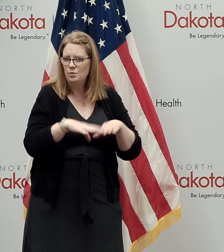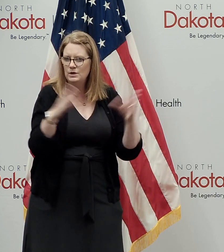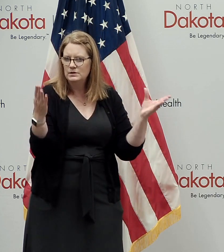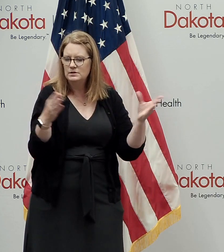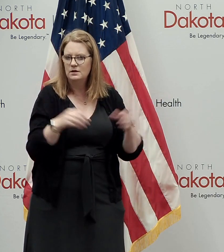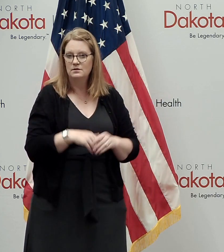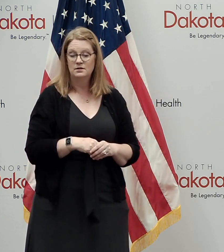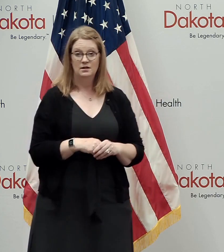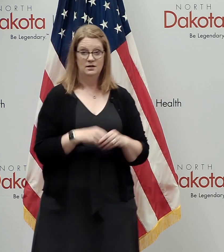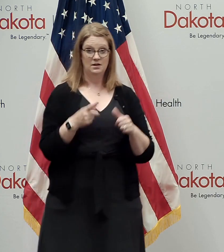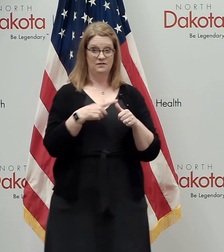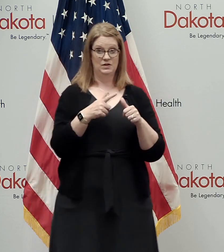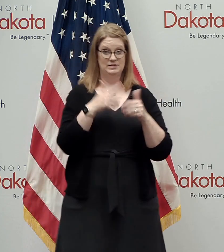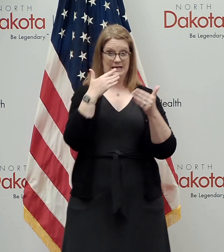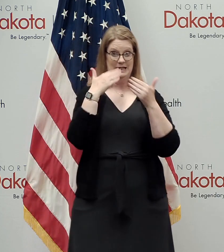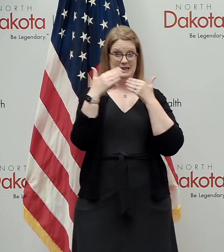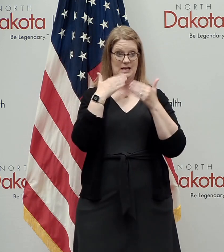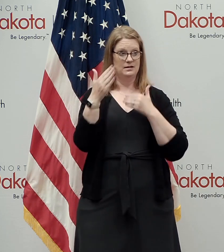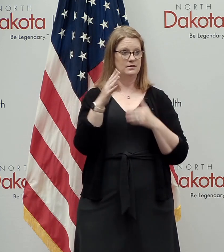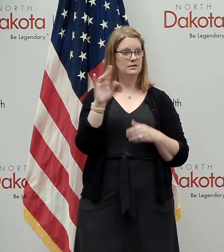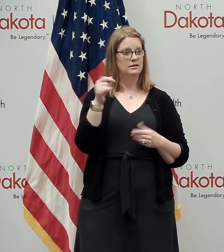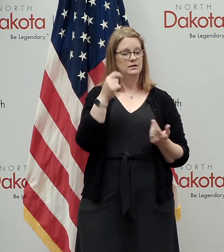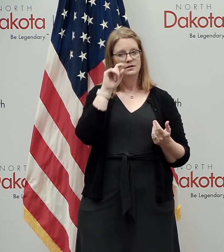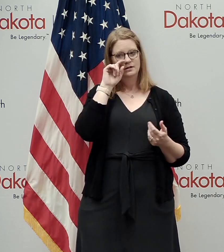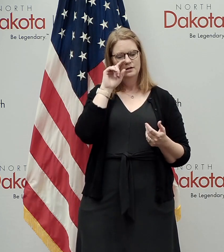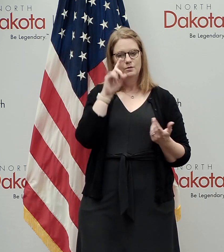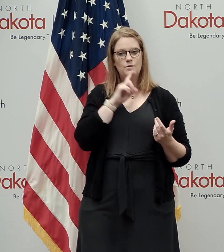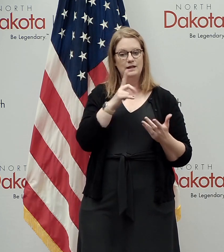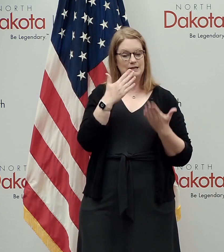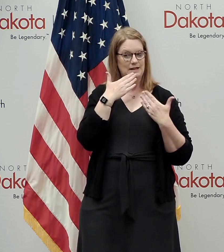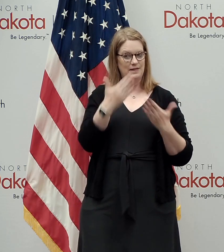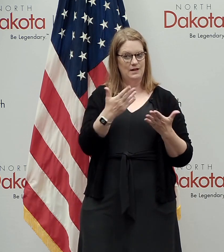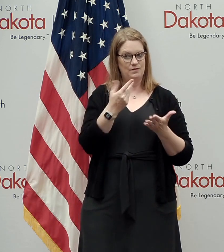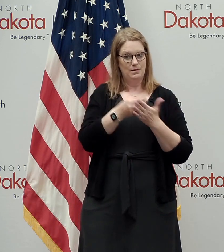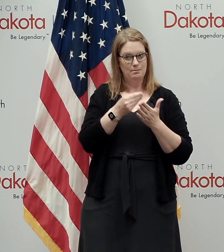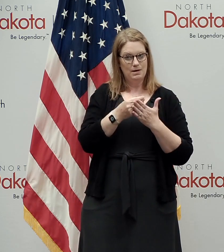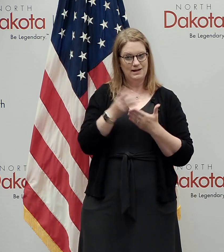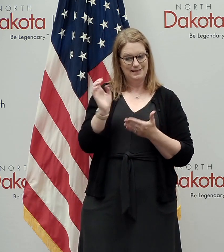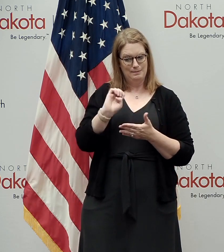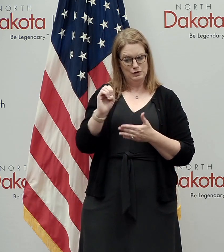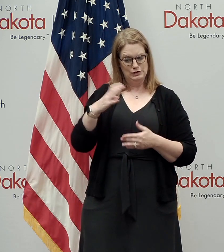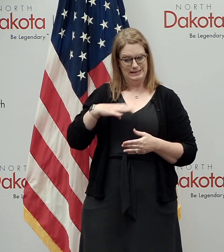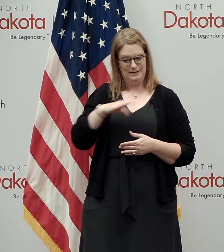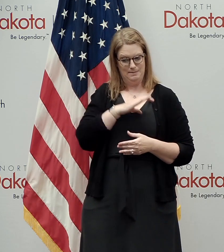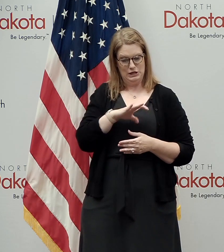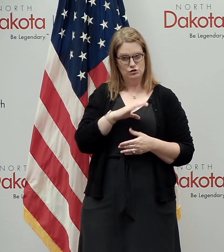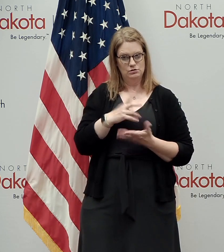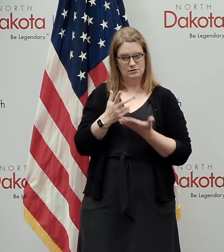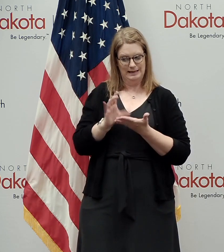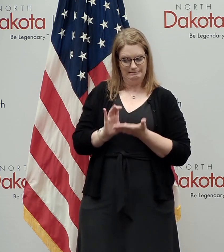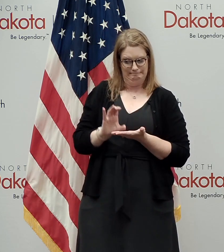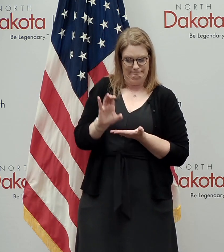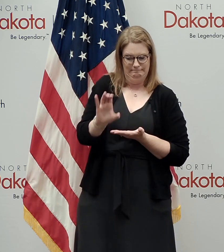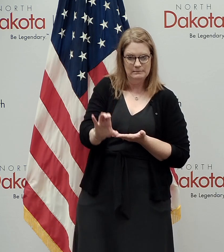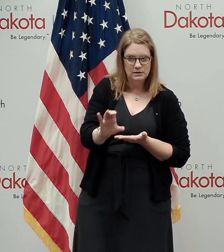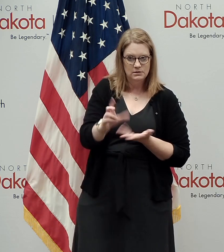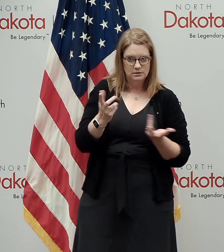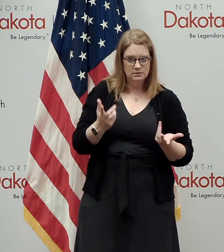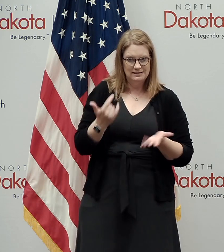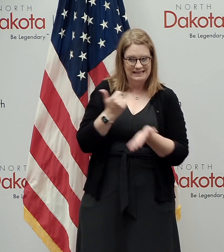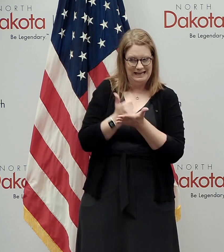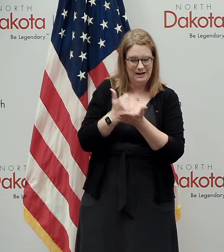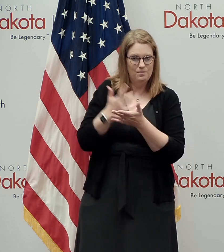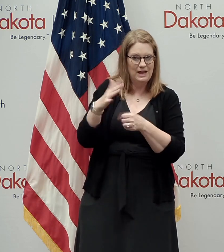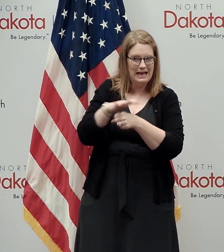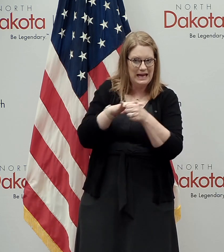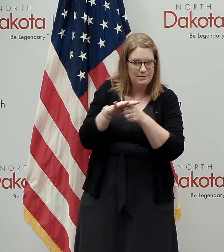thank a lot of people, and to take some of the governor's points, to thank him again for the money the Emergency Commission and he helped ushered through yesterday will help our